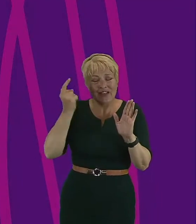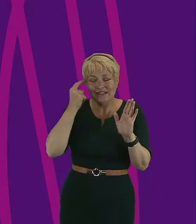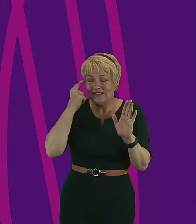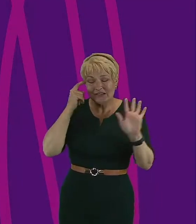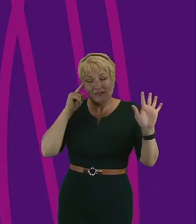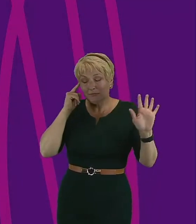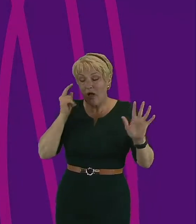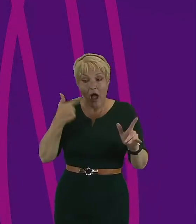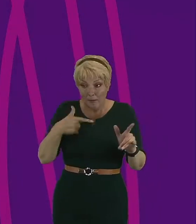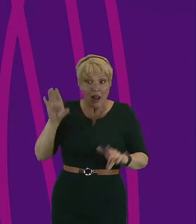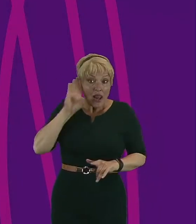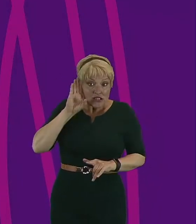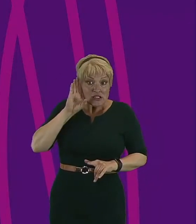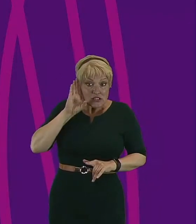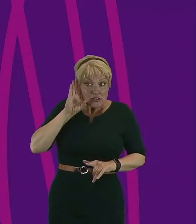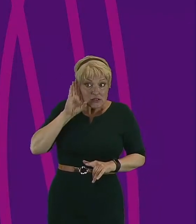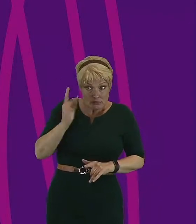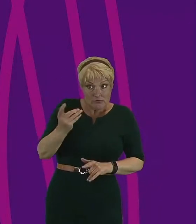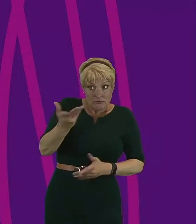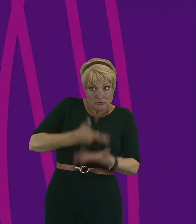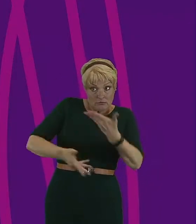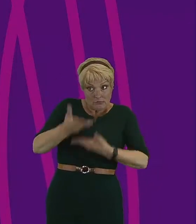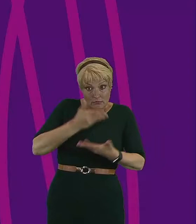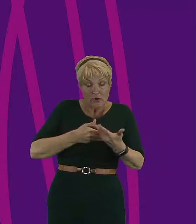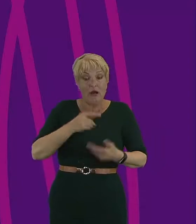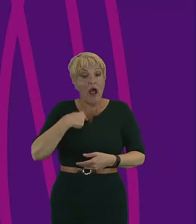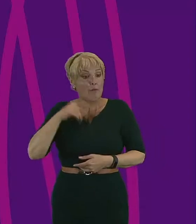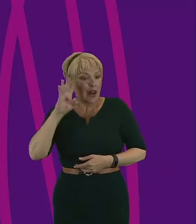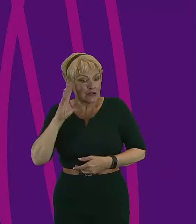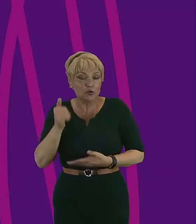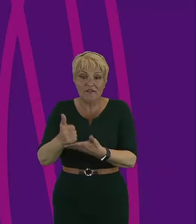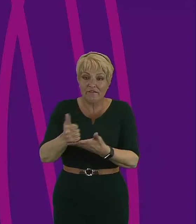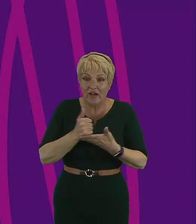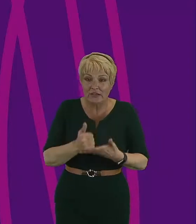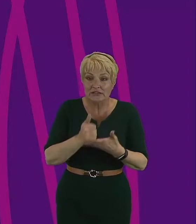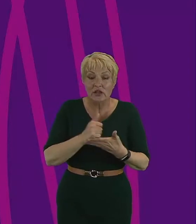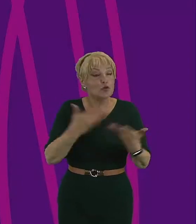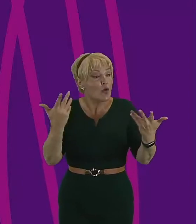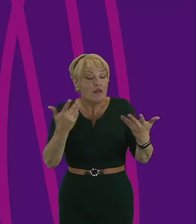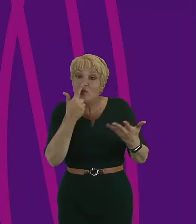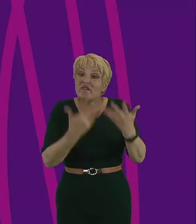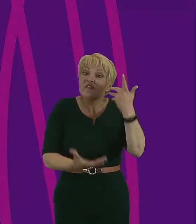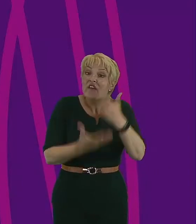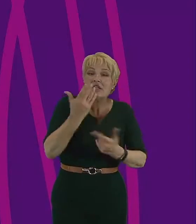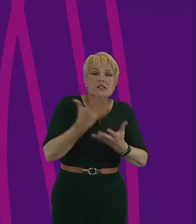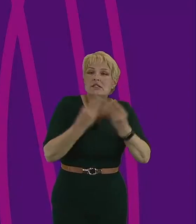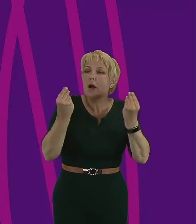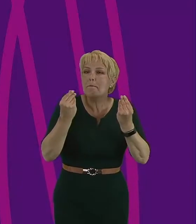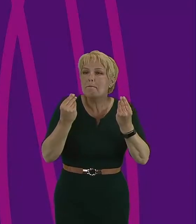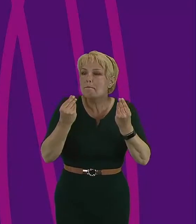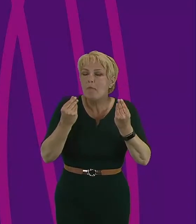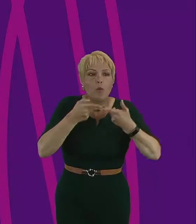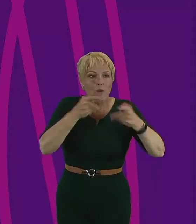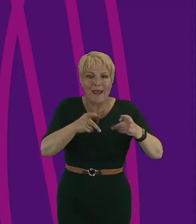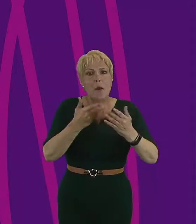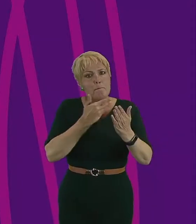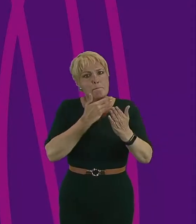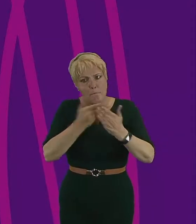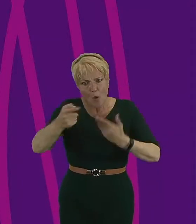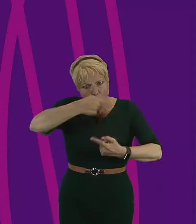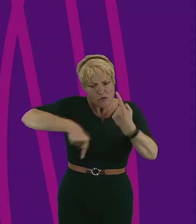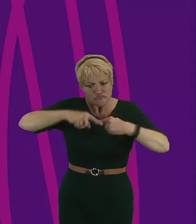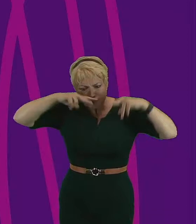people, and I'm listening to the advisers, but I'm also listening to the Chamber. And if we could find some way of ensuring more scrutiny of this, then I'd